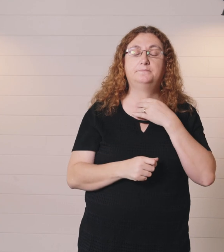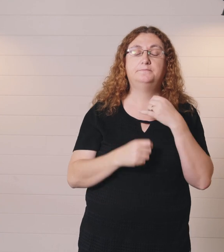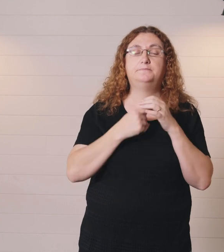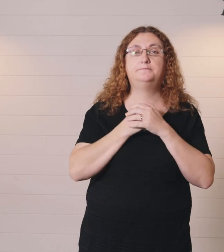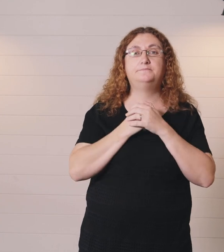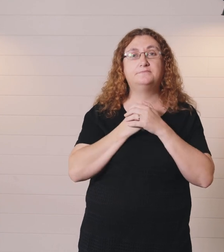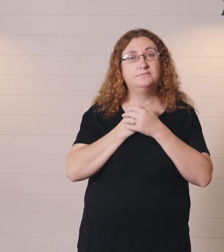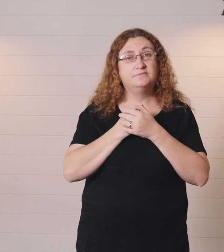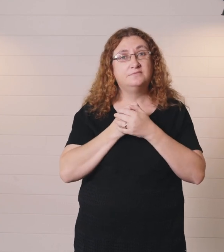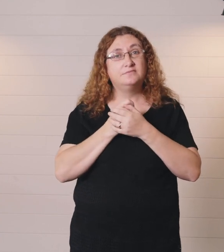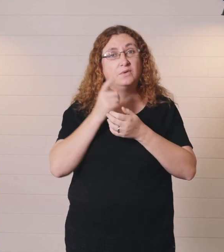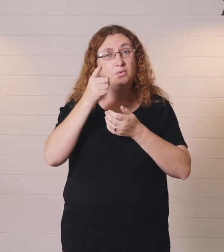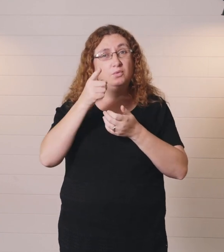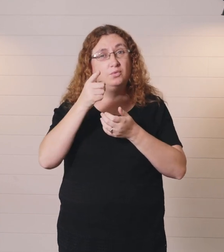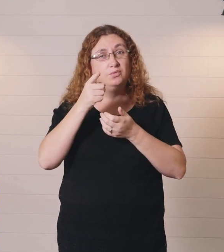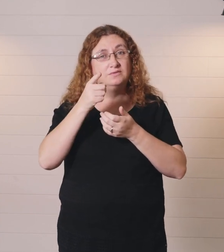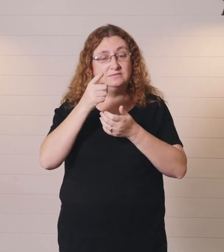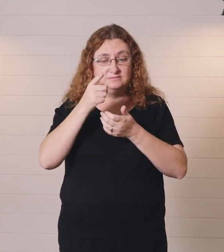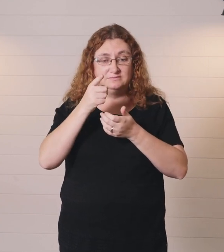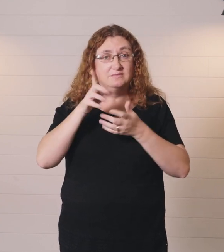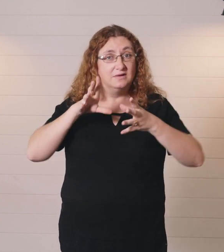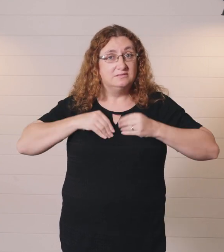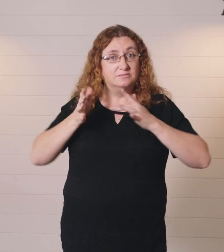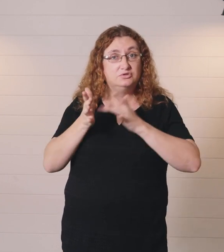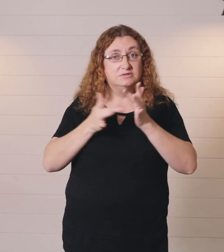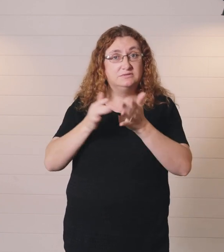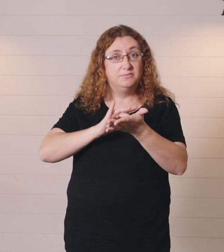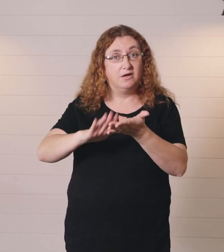question. Will you allow somebody else to pay your debt?